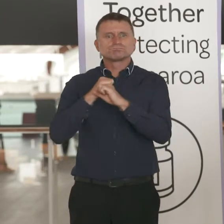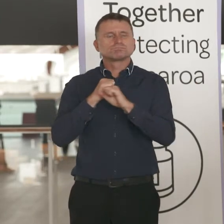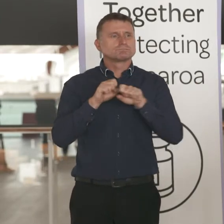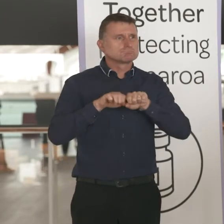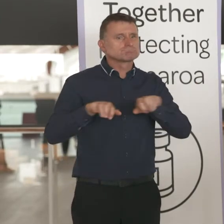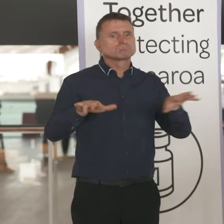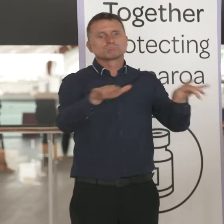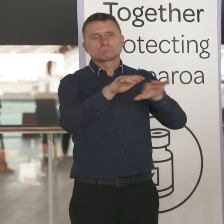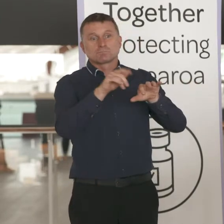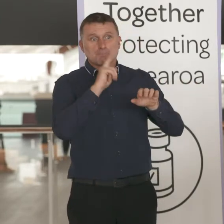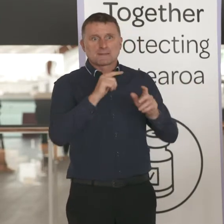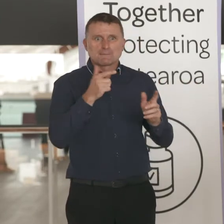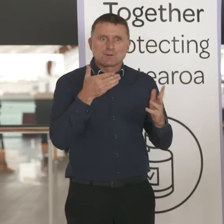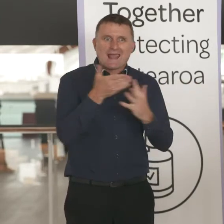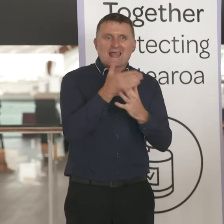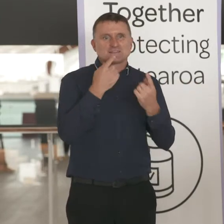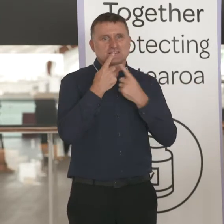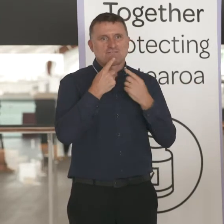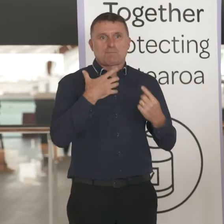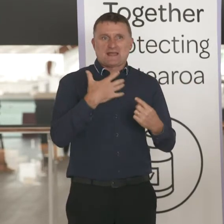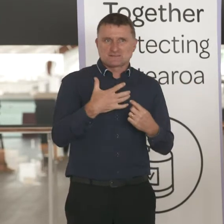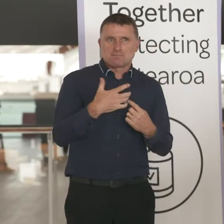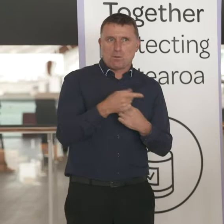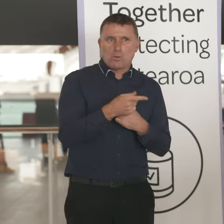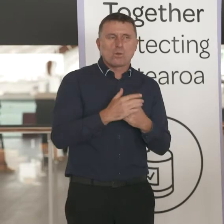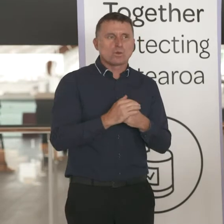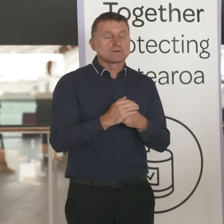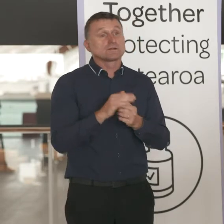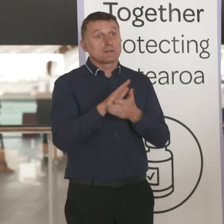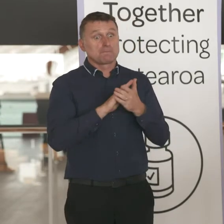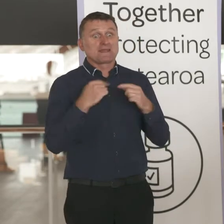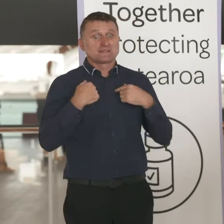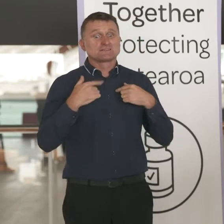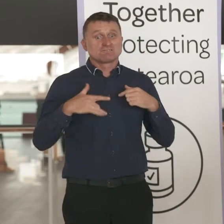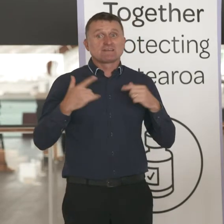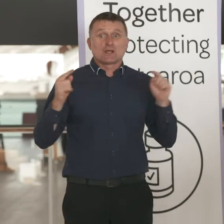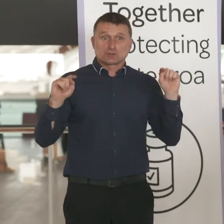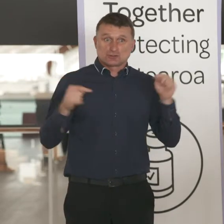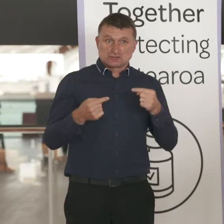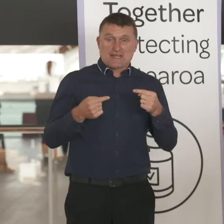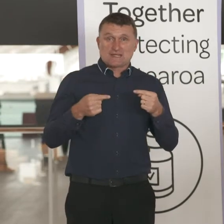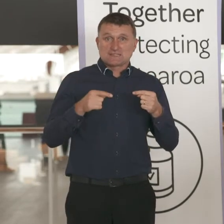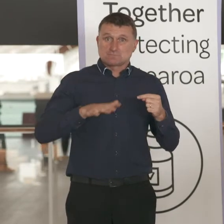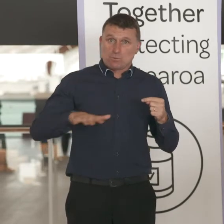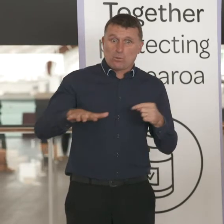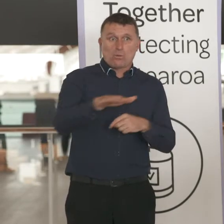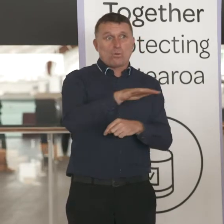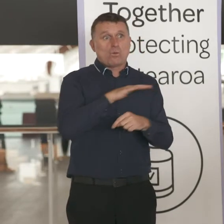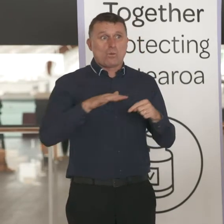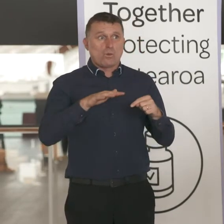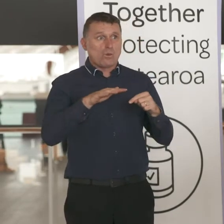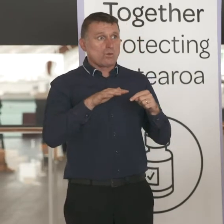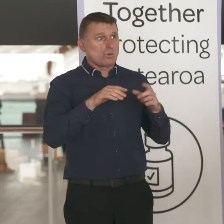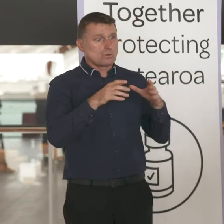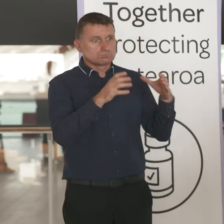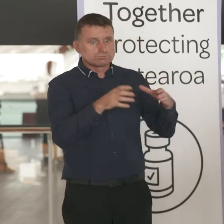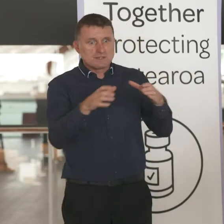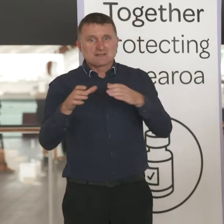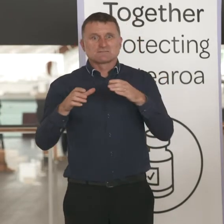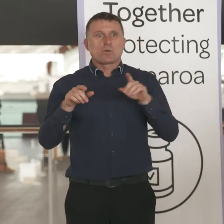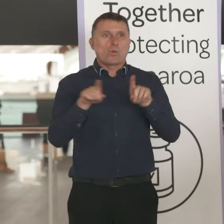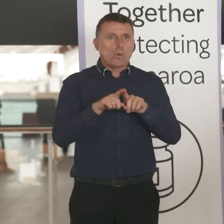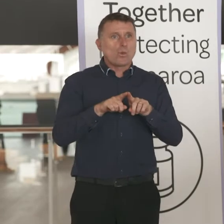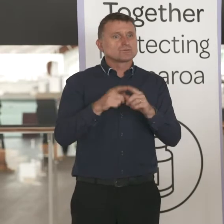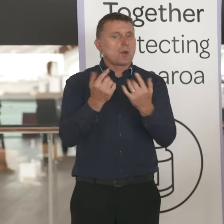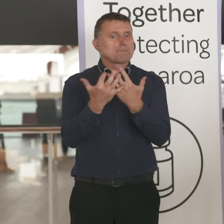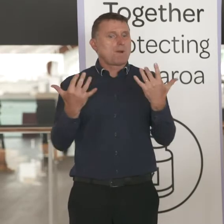to. So this has been posing a challenge across the board in all population groups to some extent.